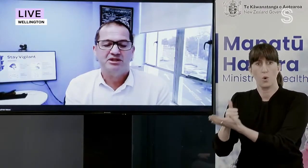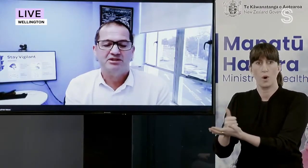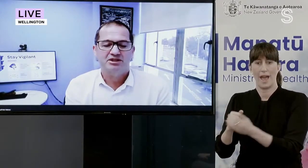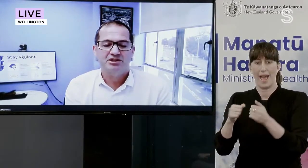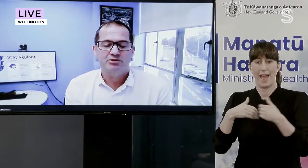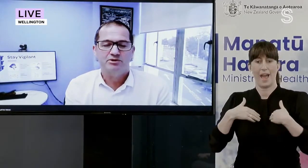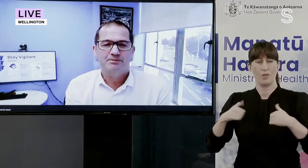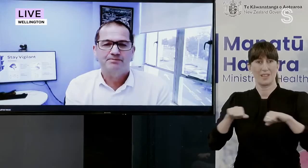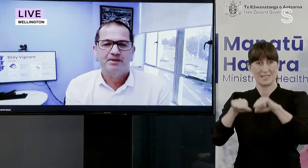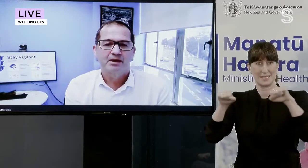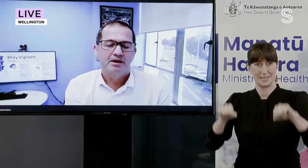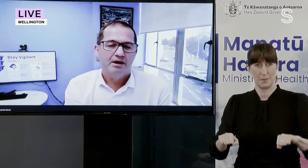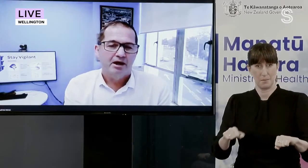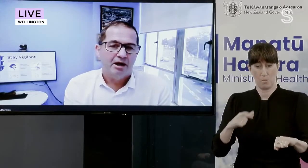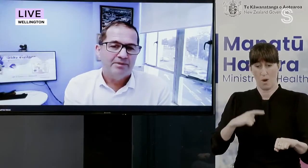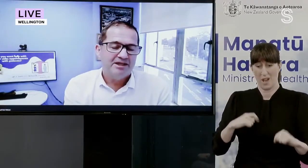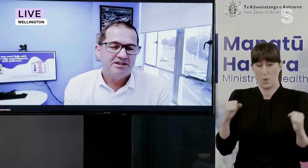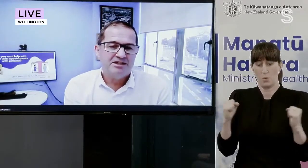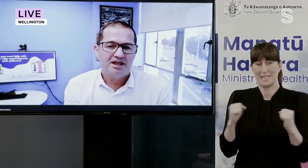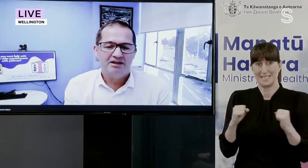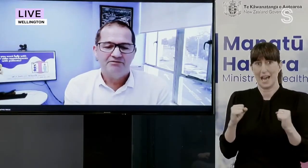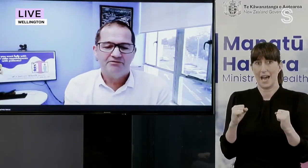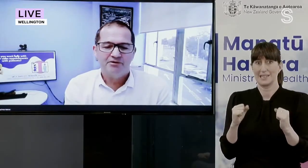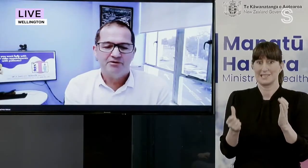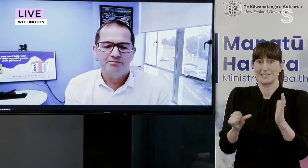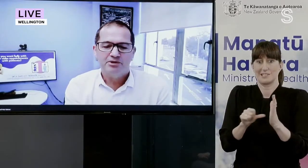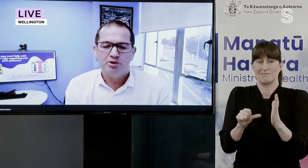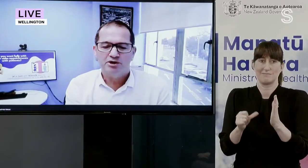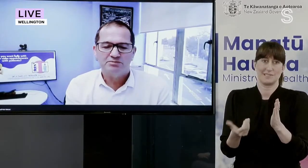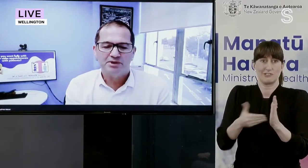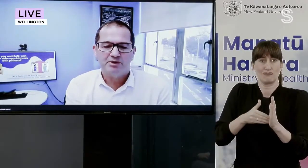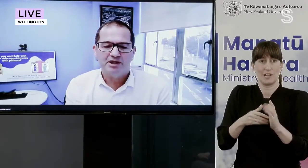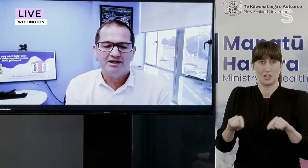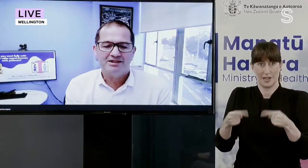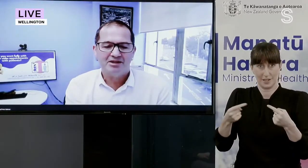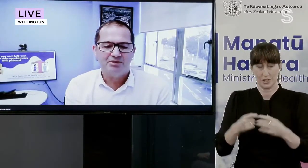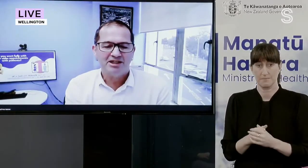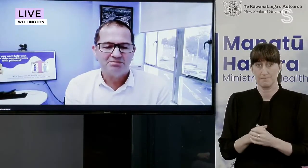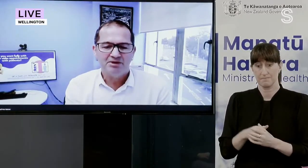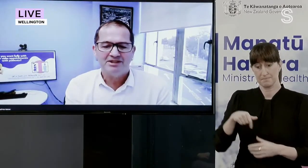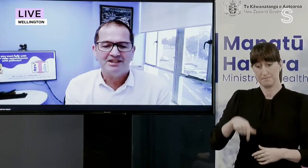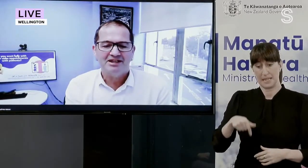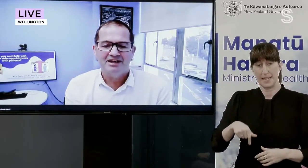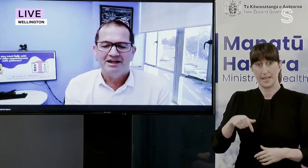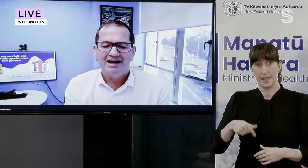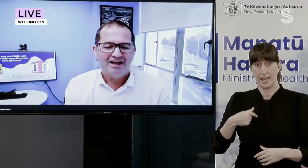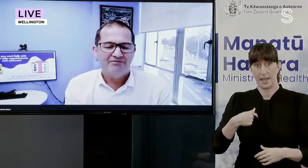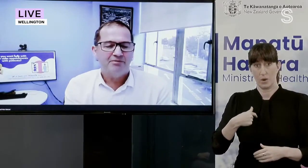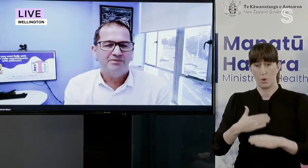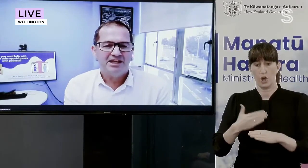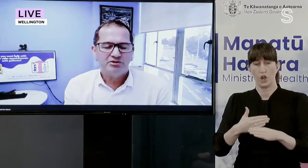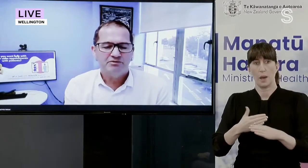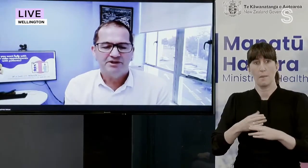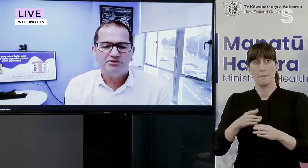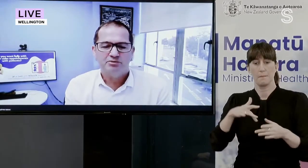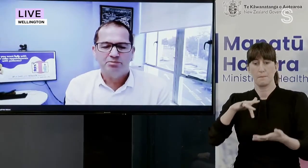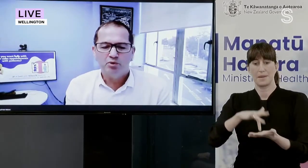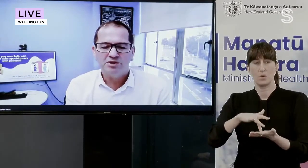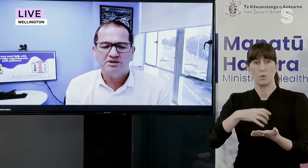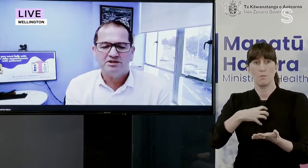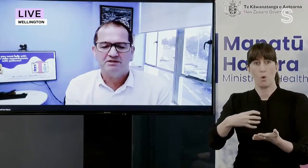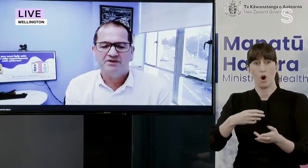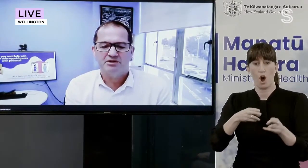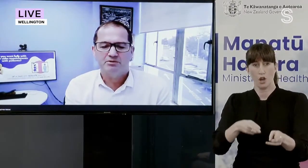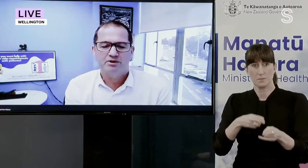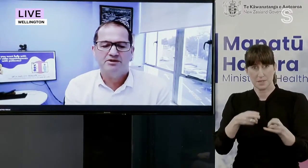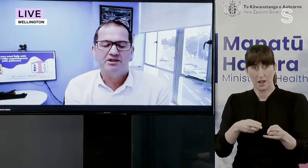pressure continues. I'm here today from Middlemore Hospital, and I can tell you my experience here and from national figures reported